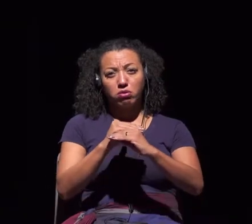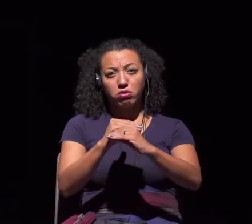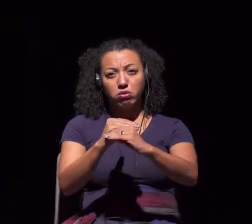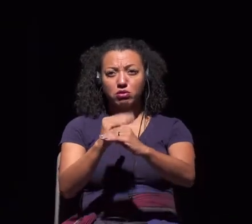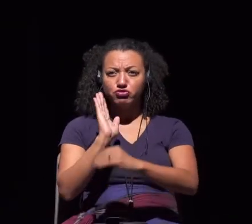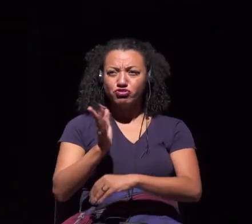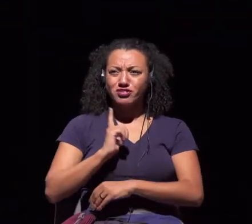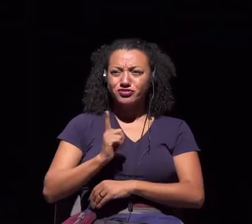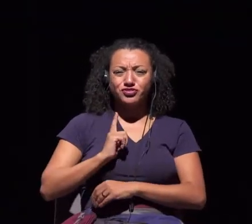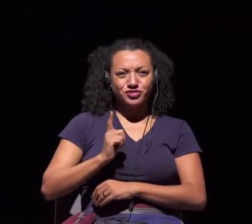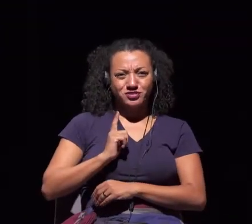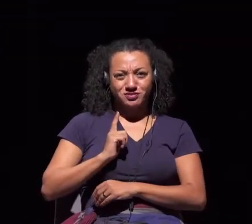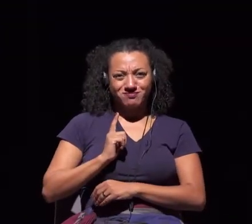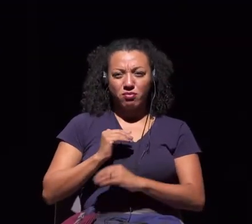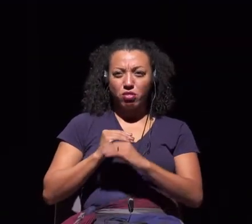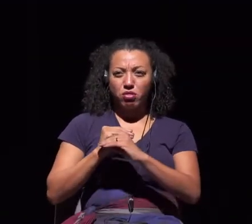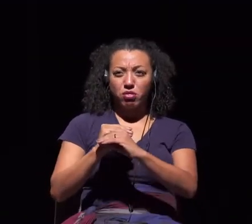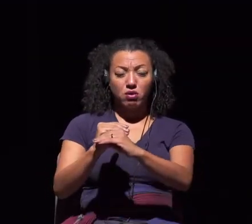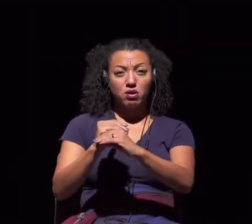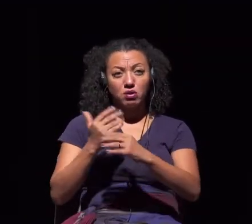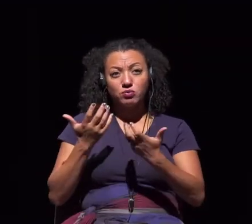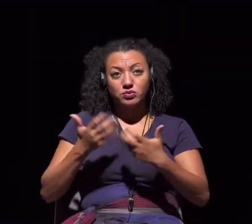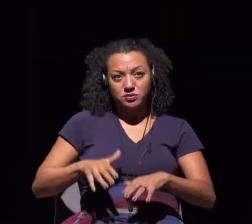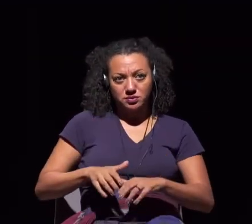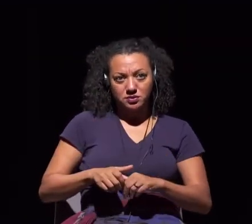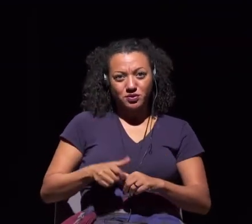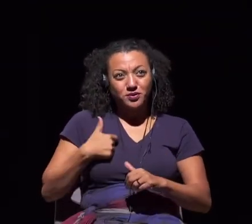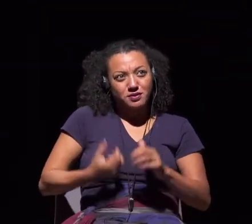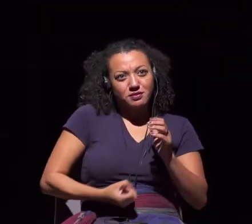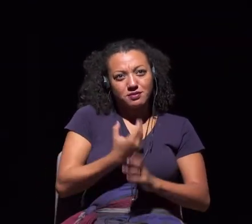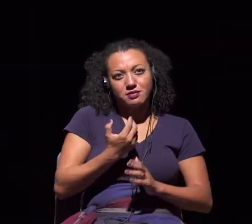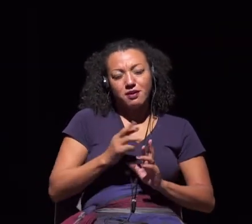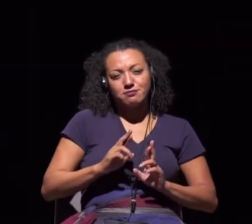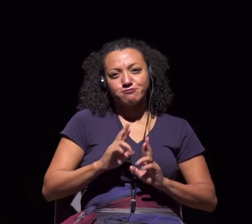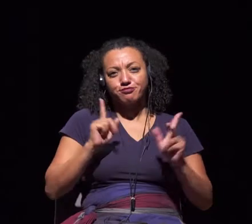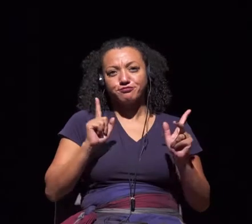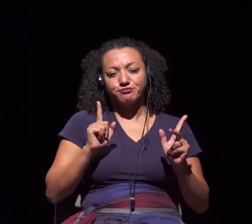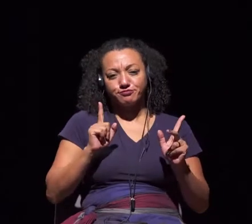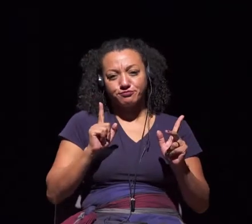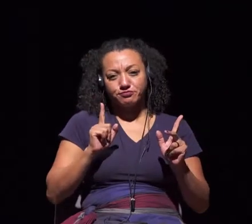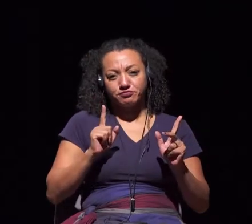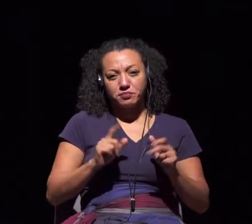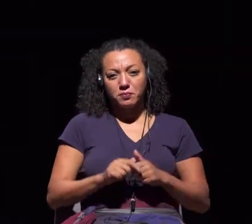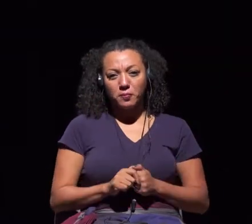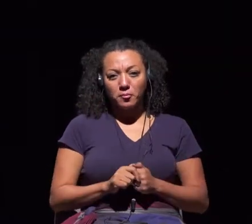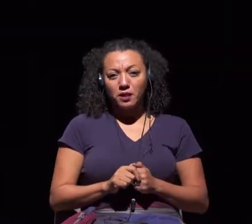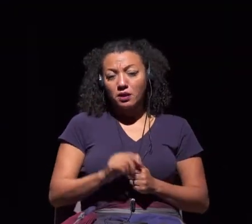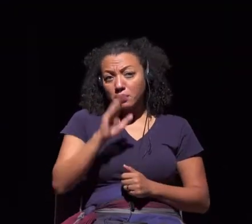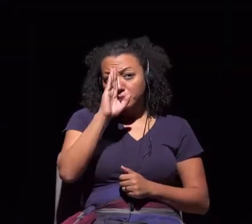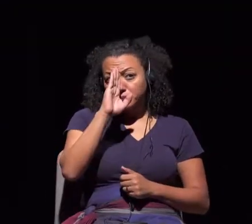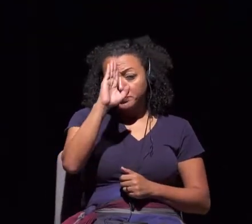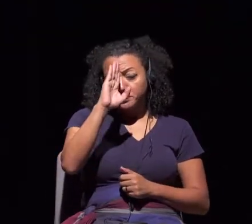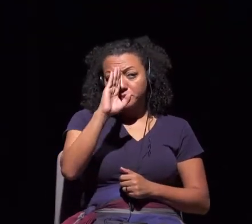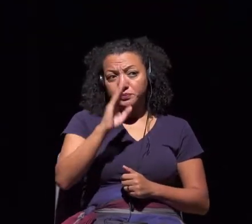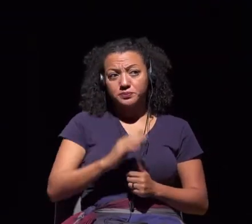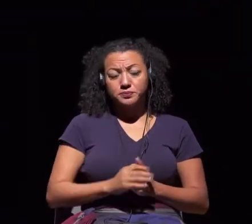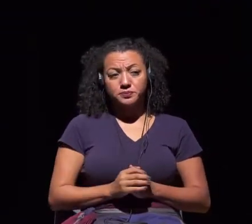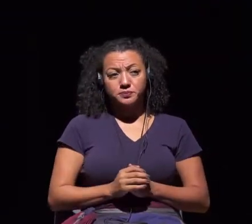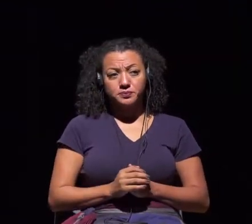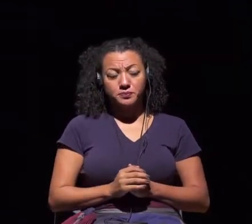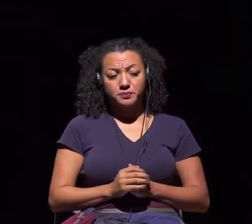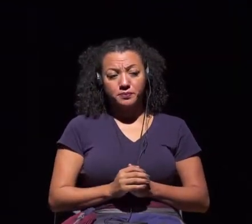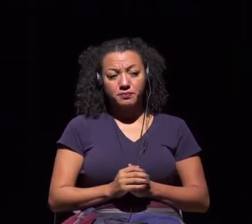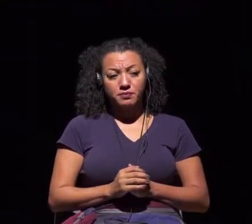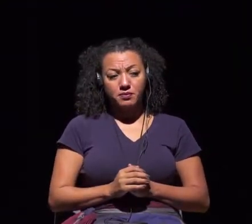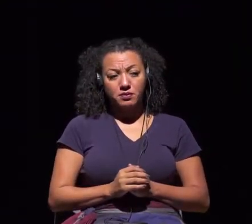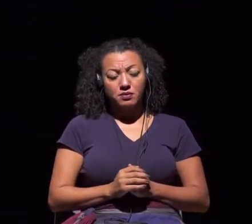wanted to find myself creating something different. And in that difference, especially having grown up in that time and having experienced